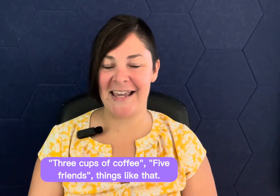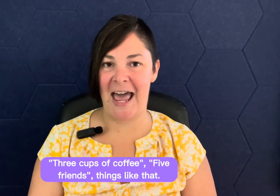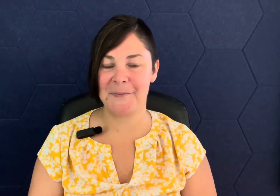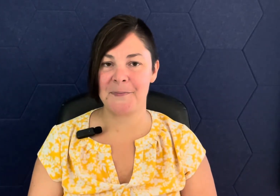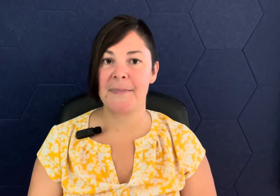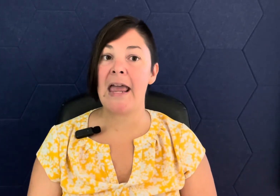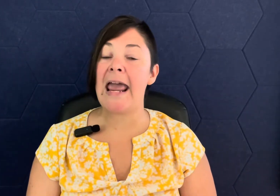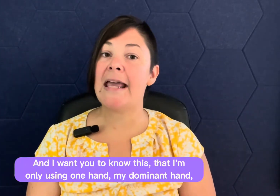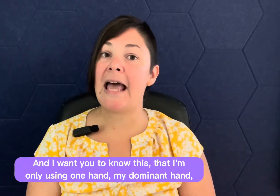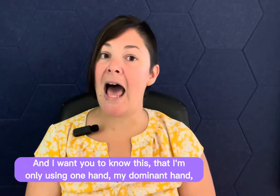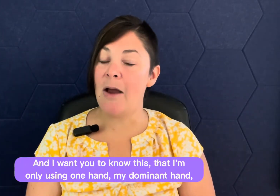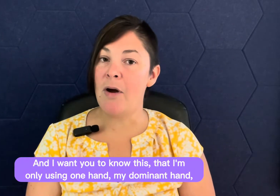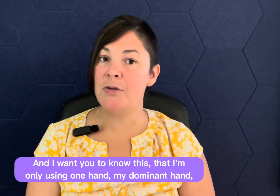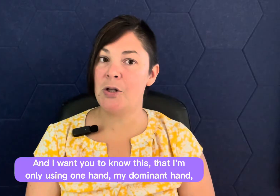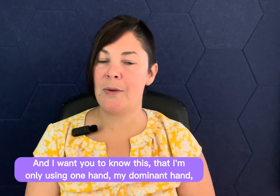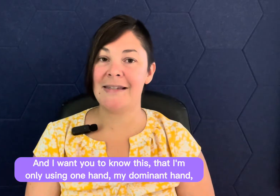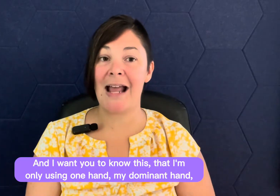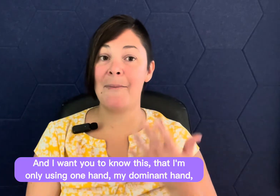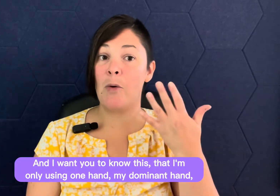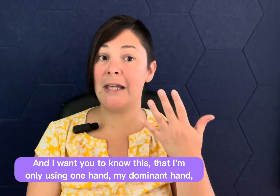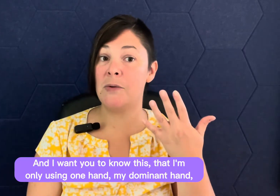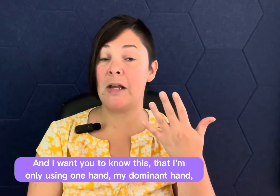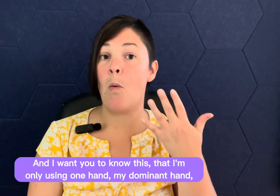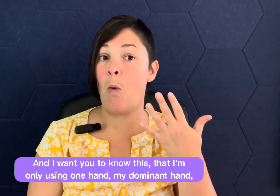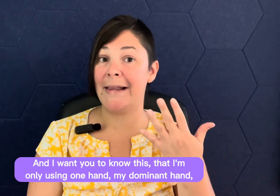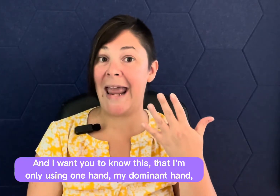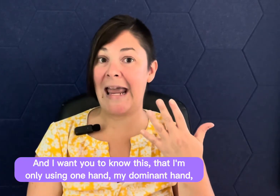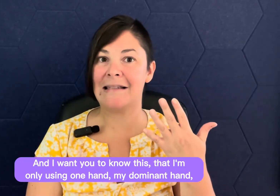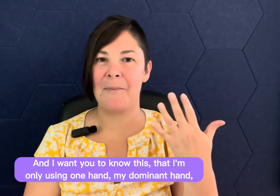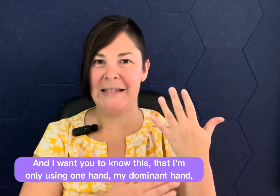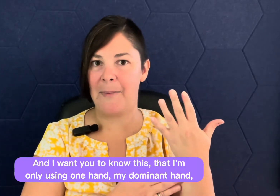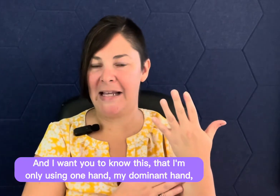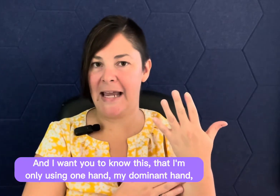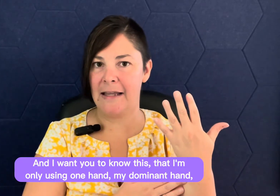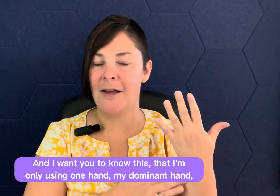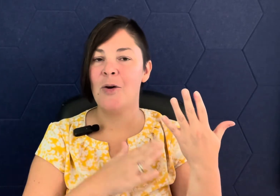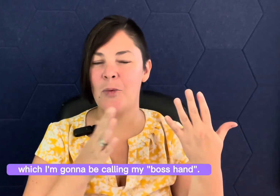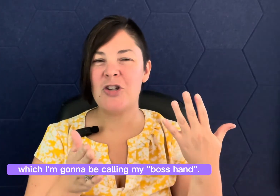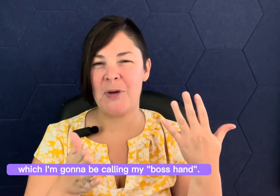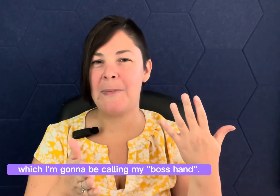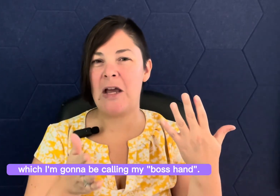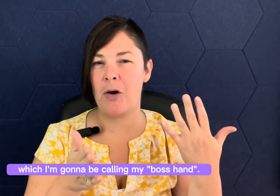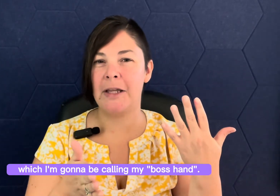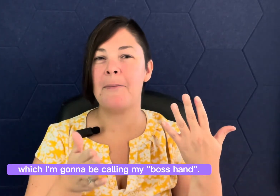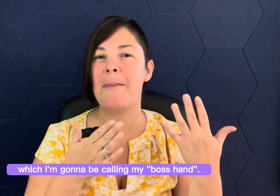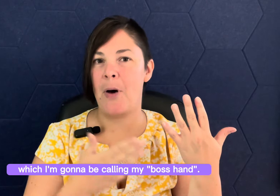that. And I want you to know this, that I'm only using one hand, my dominant hand, which I'm going to be calling my boss